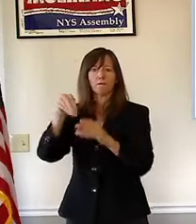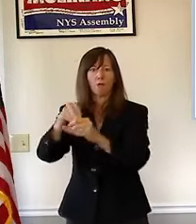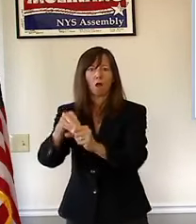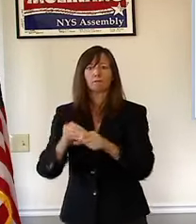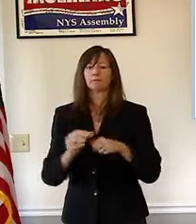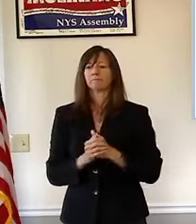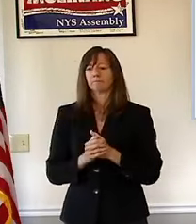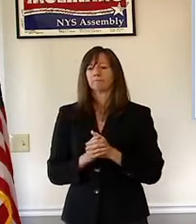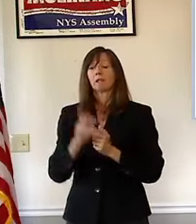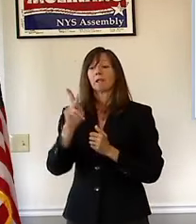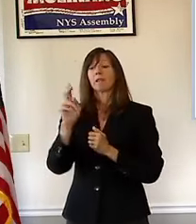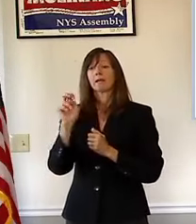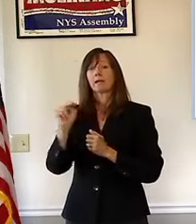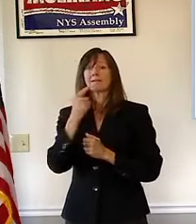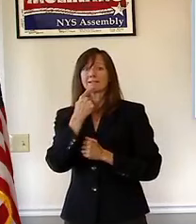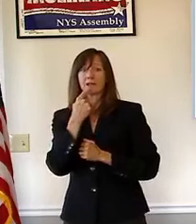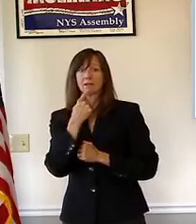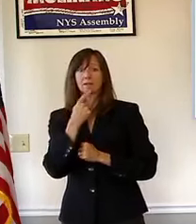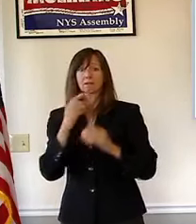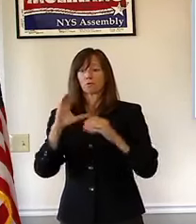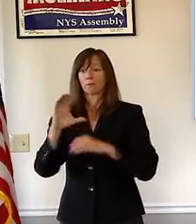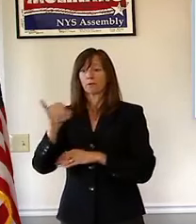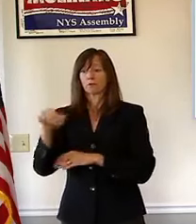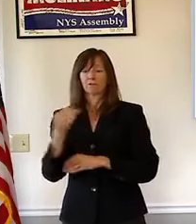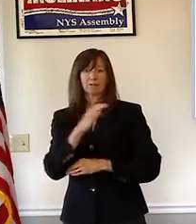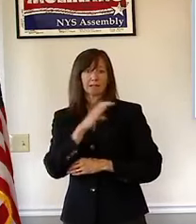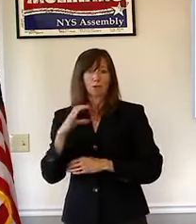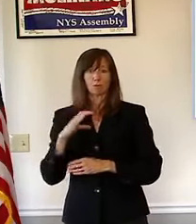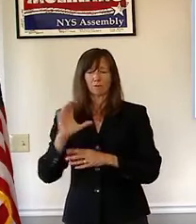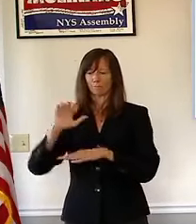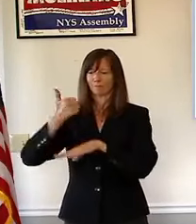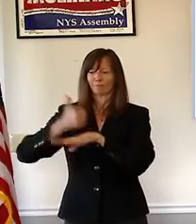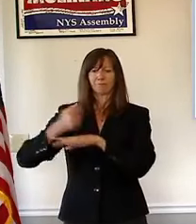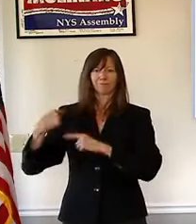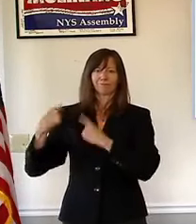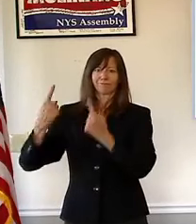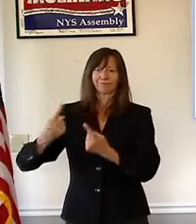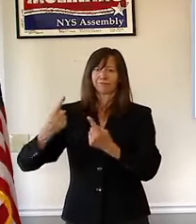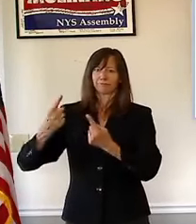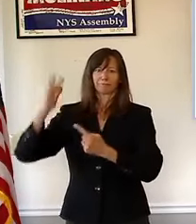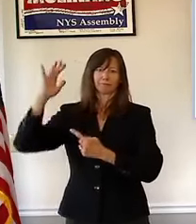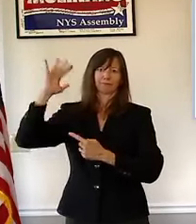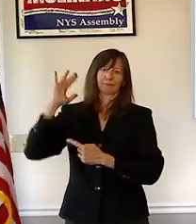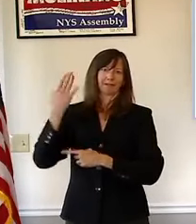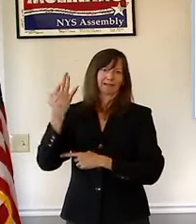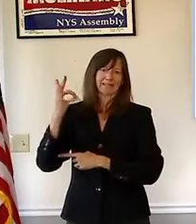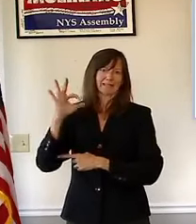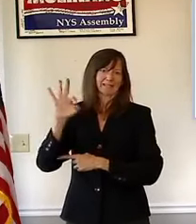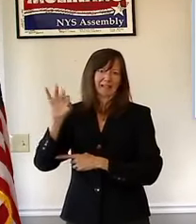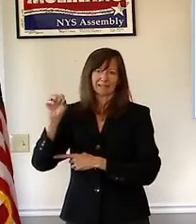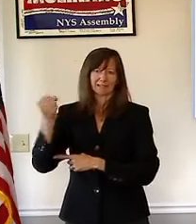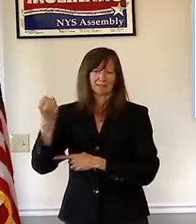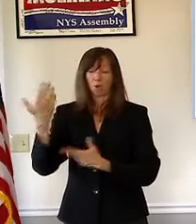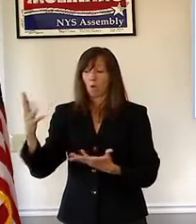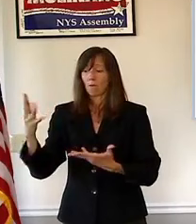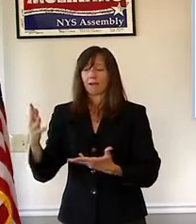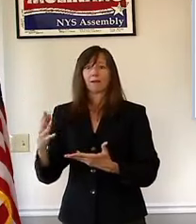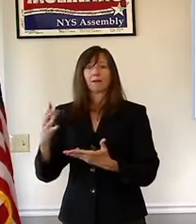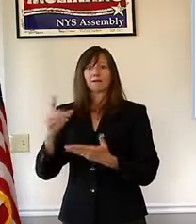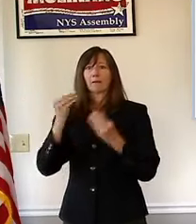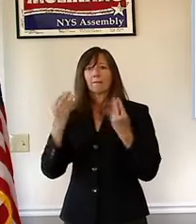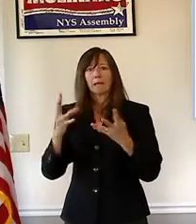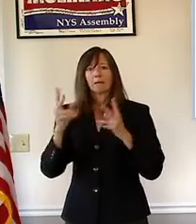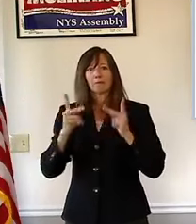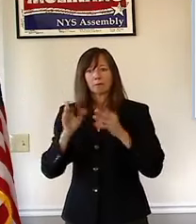Criminal Justice Council. It is a this has been in existence since the 1990s here in Dutchess. It brings together stakeholders from all aspects